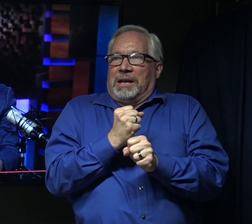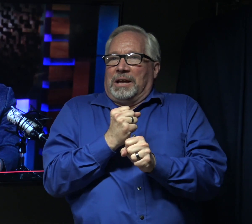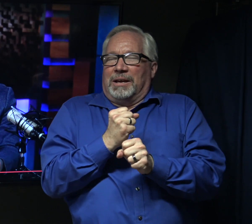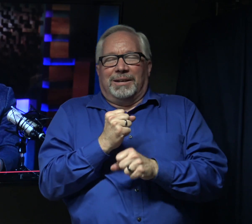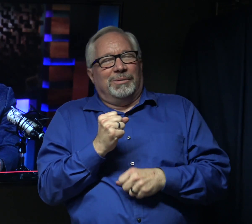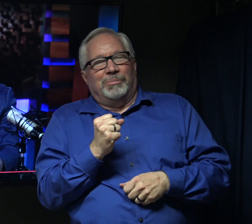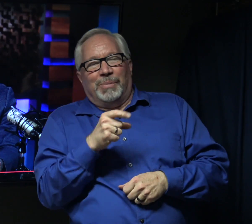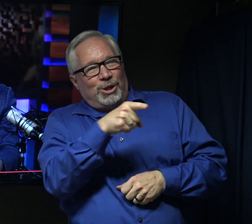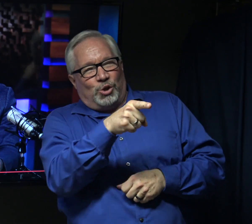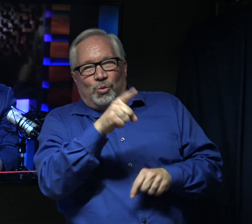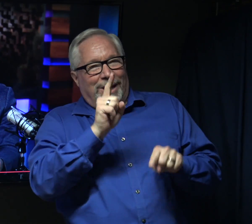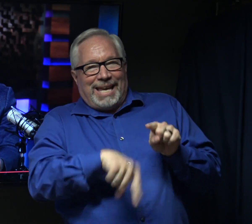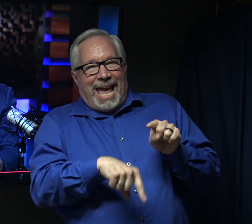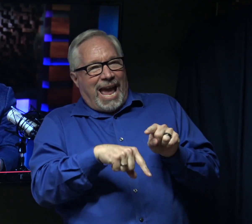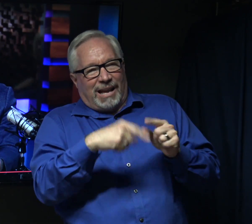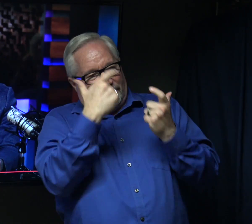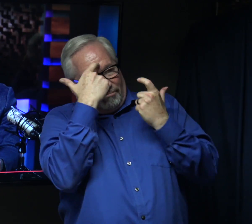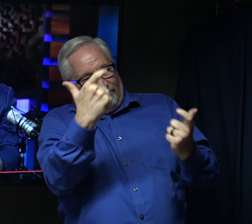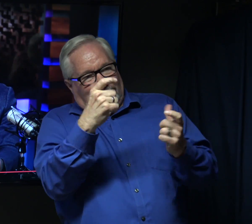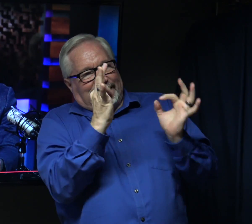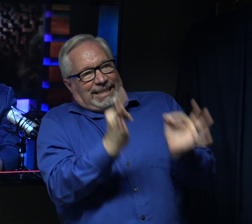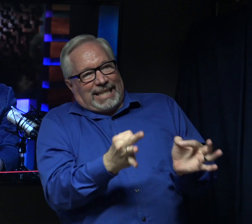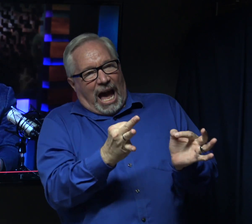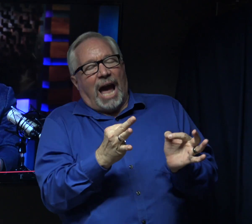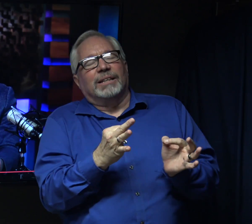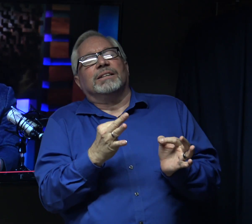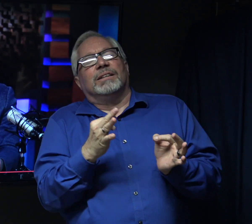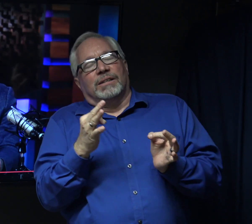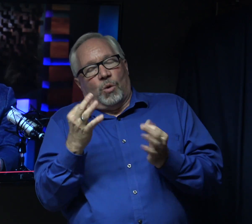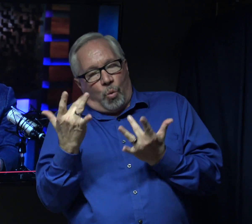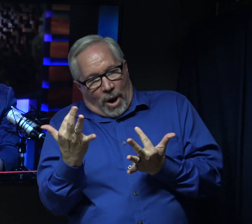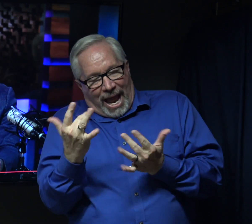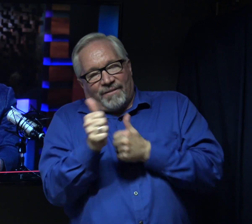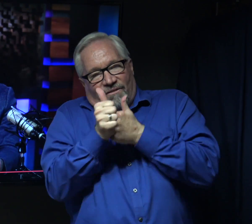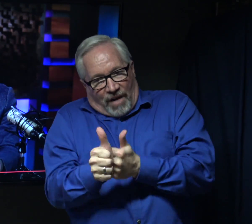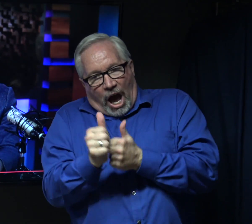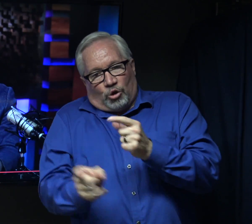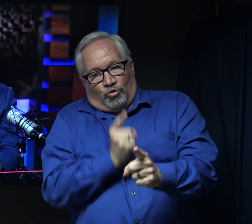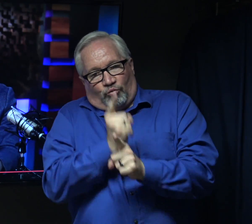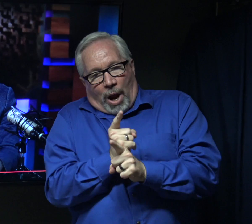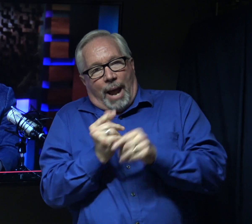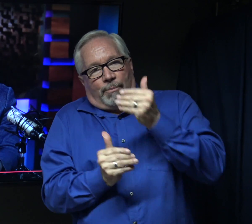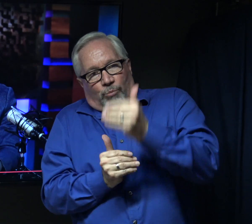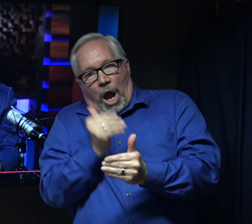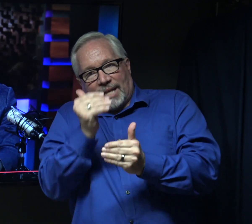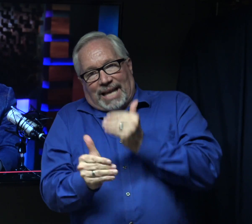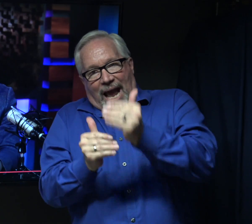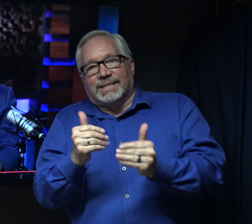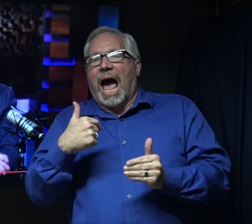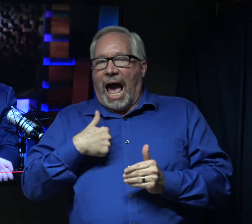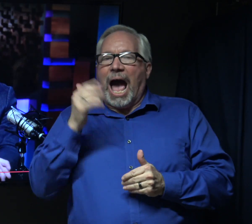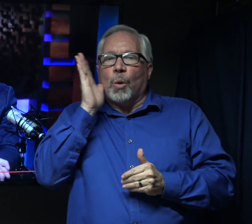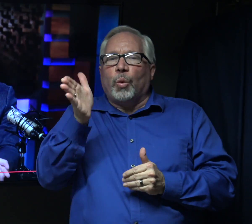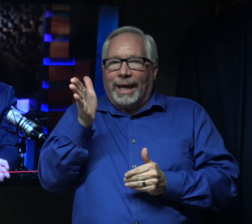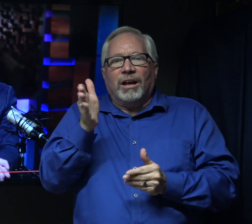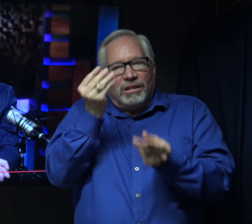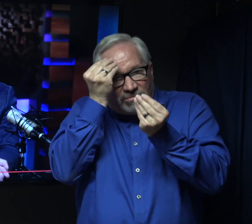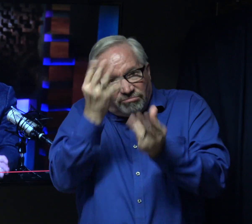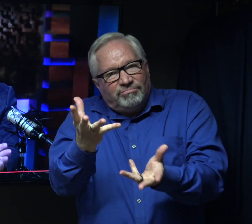media don't get to call the elections. This process will continue. We will continue to provide you coverage